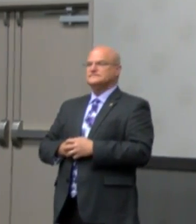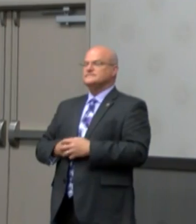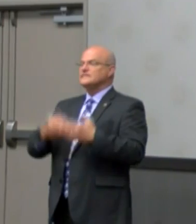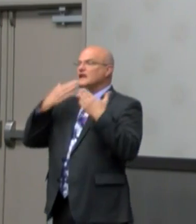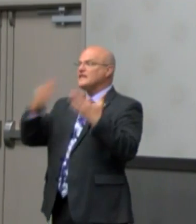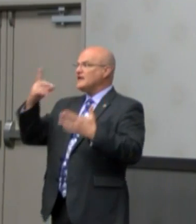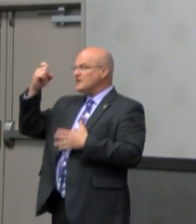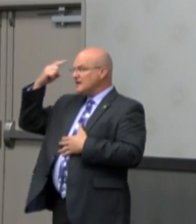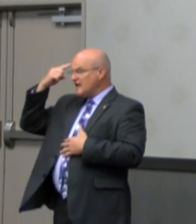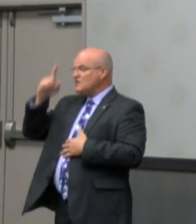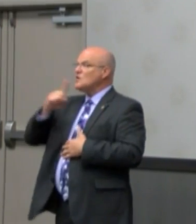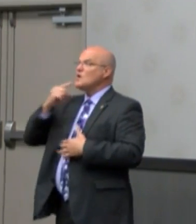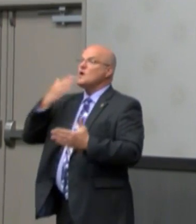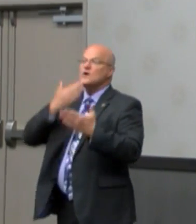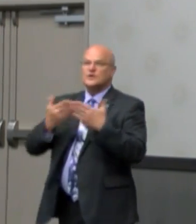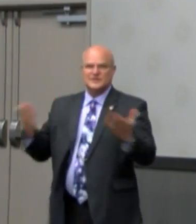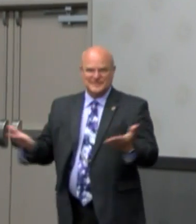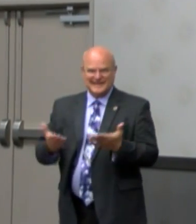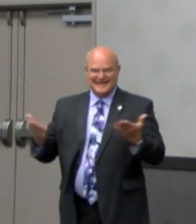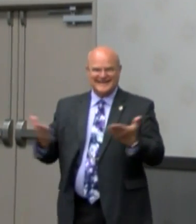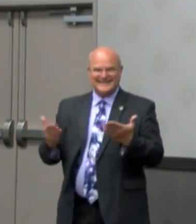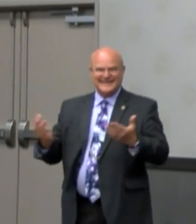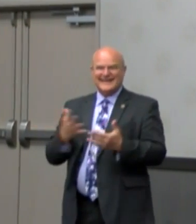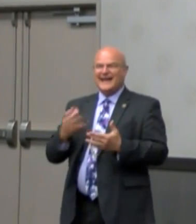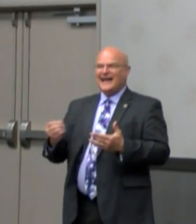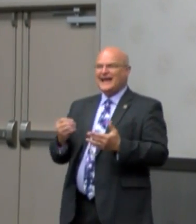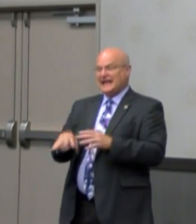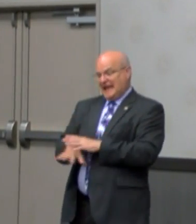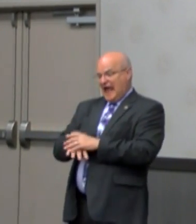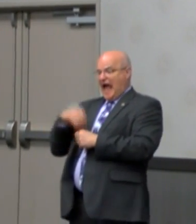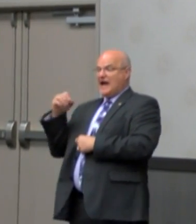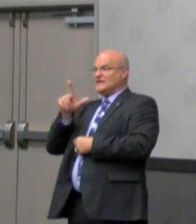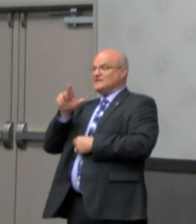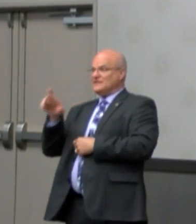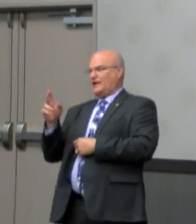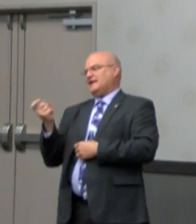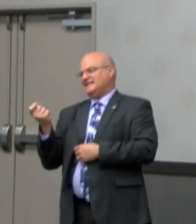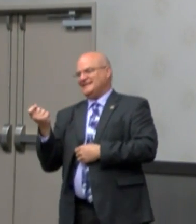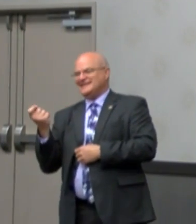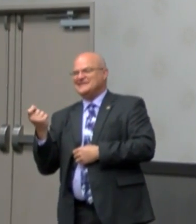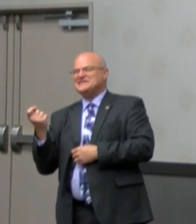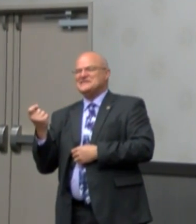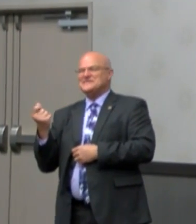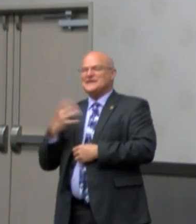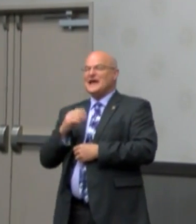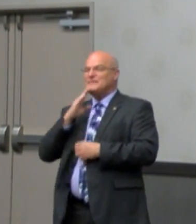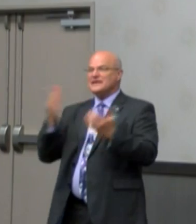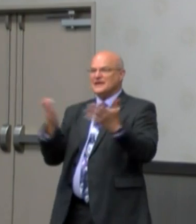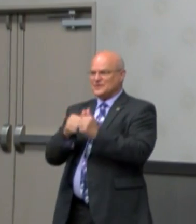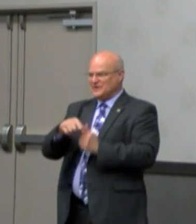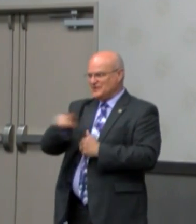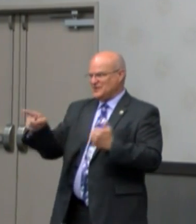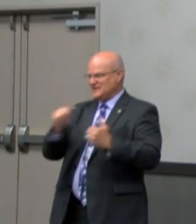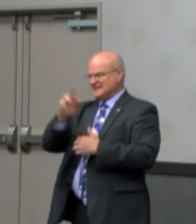Thank you, Governor. It is good to be here and get out of Little Rock a little bit and go